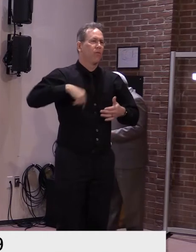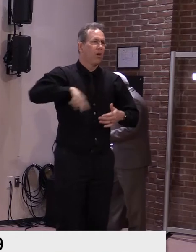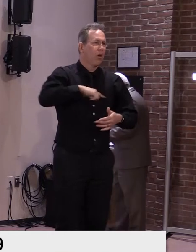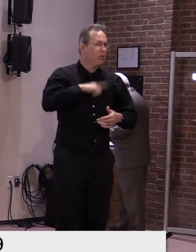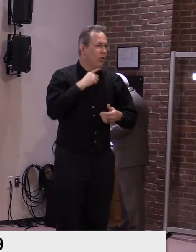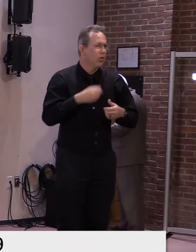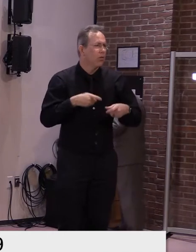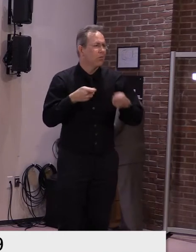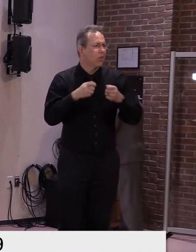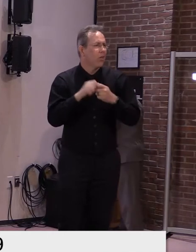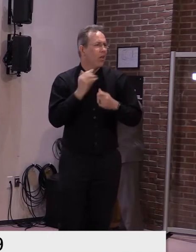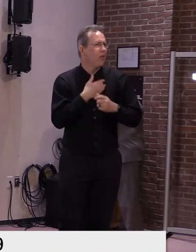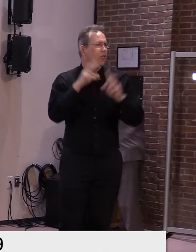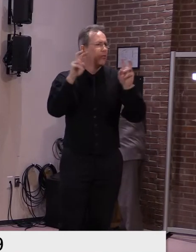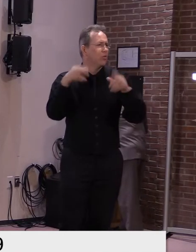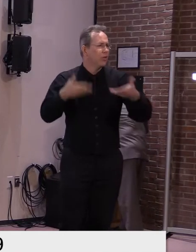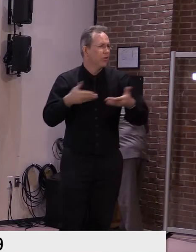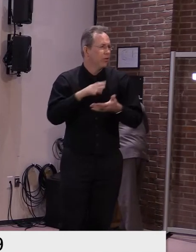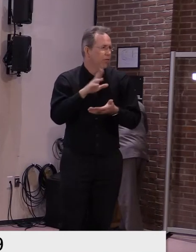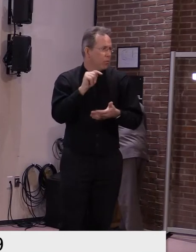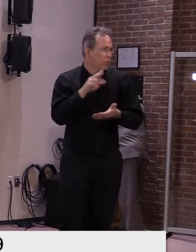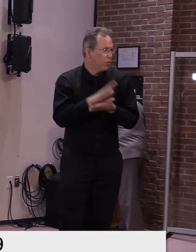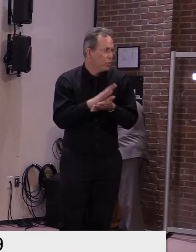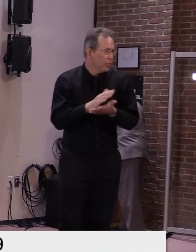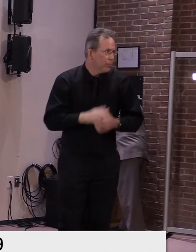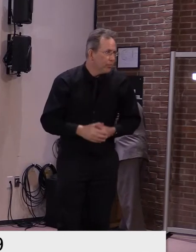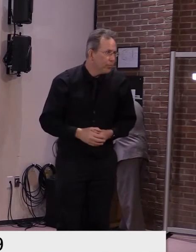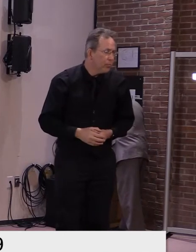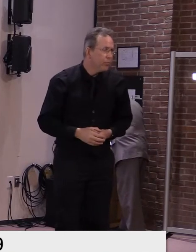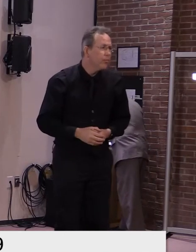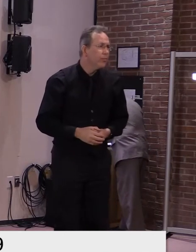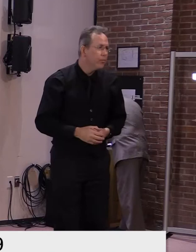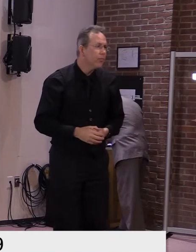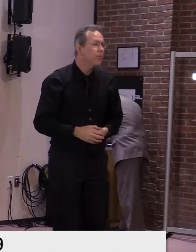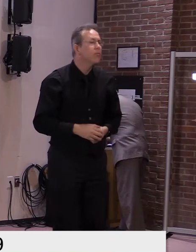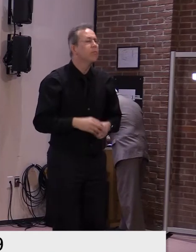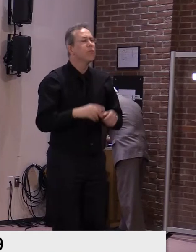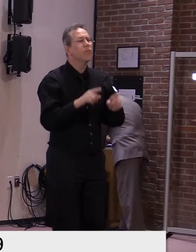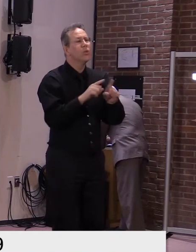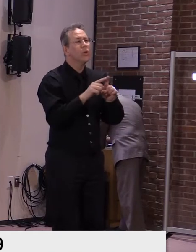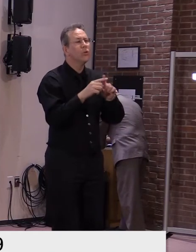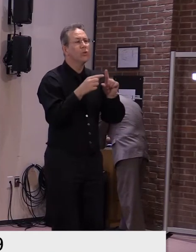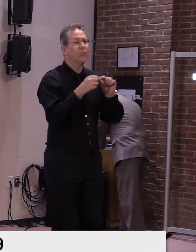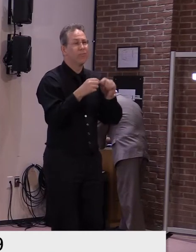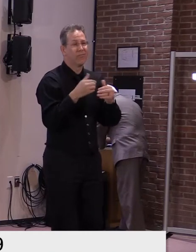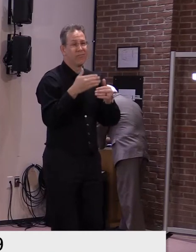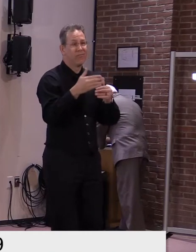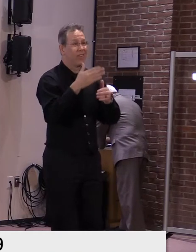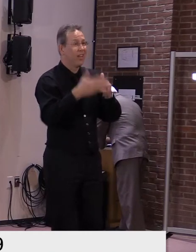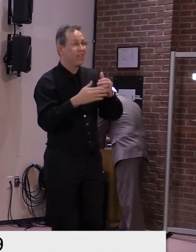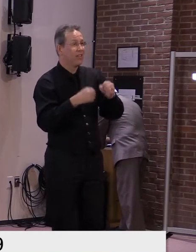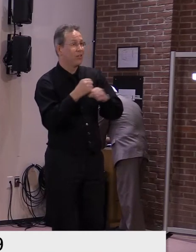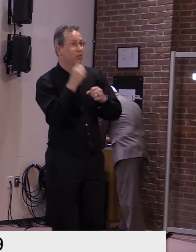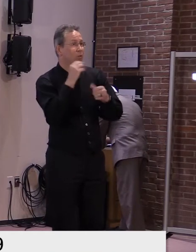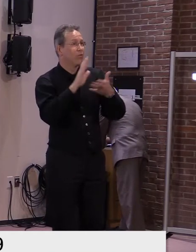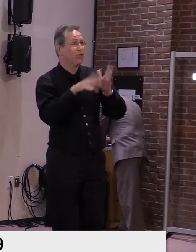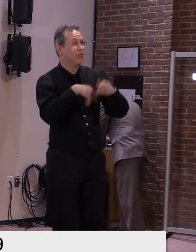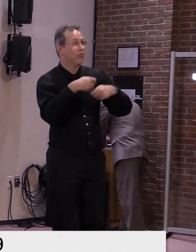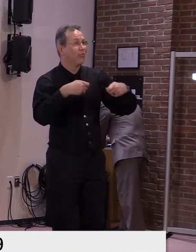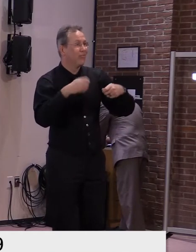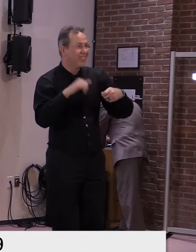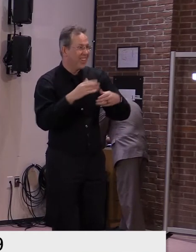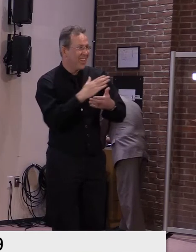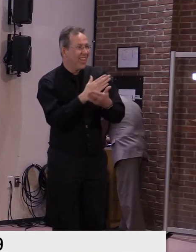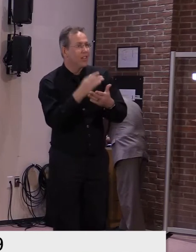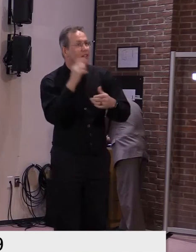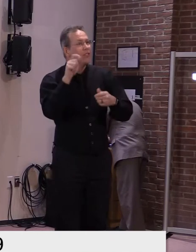In addition to the recovery planning effort, we're also working on guidance for the end of year school activities, such as graduation and also the summer activities, many of which Holly